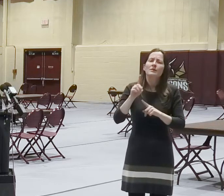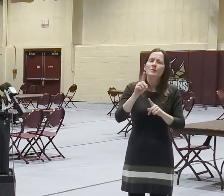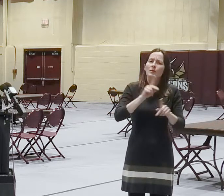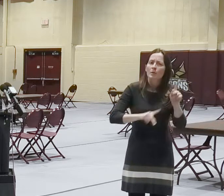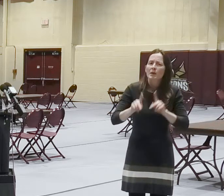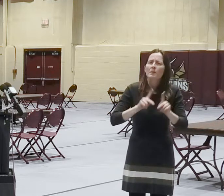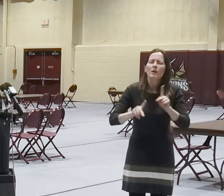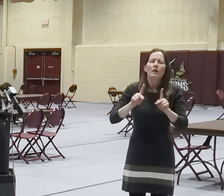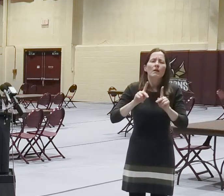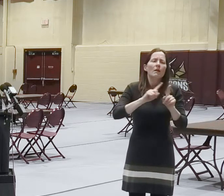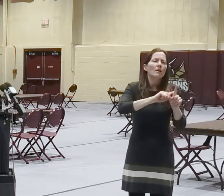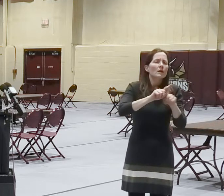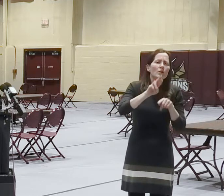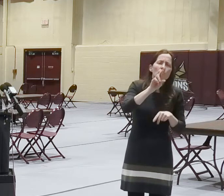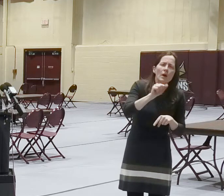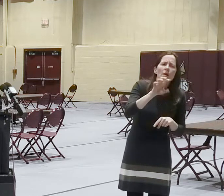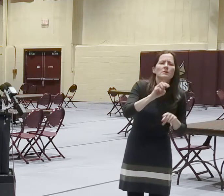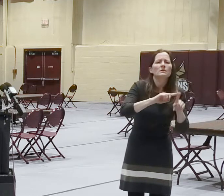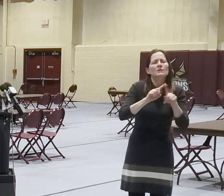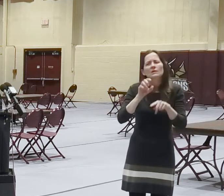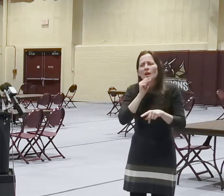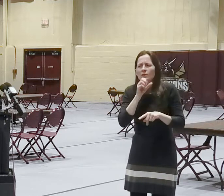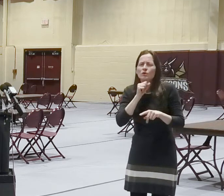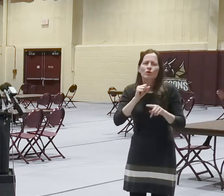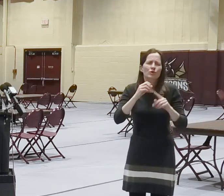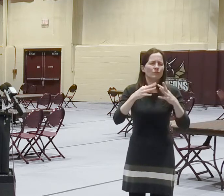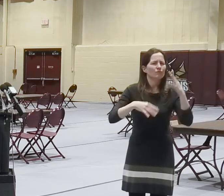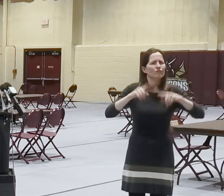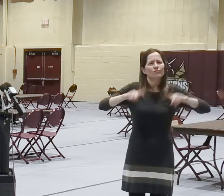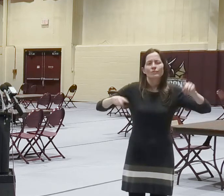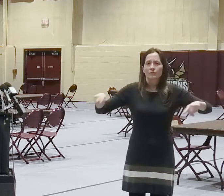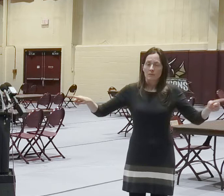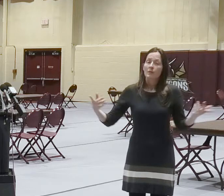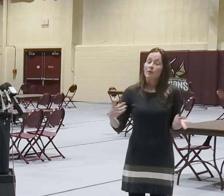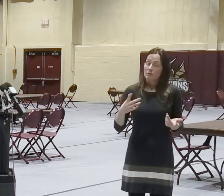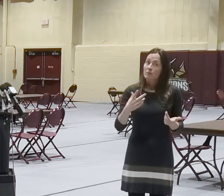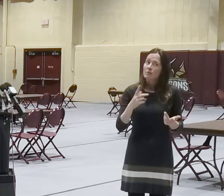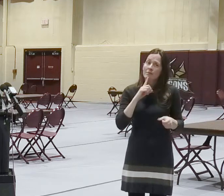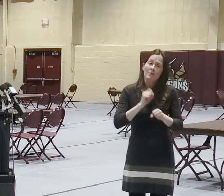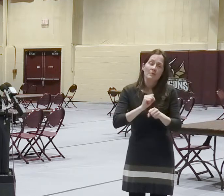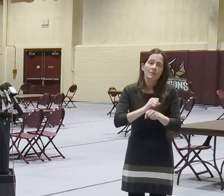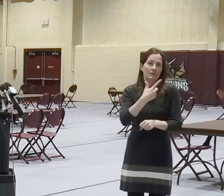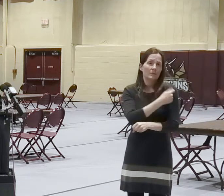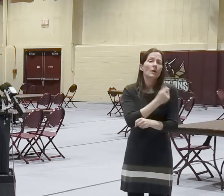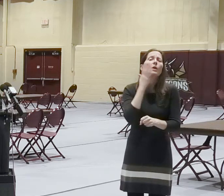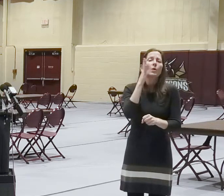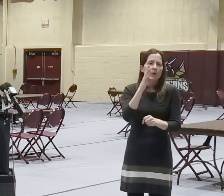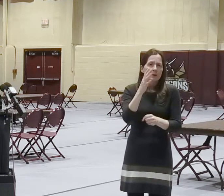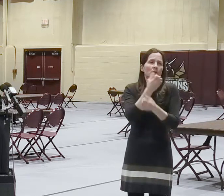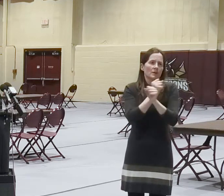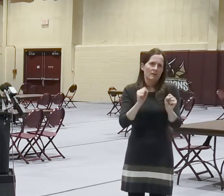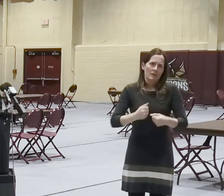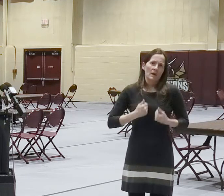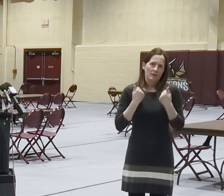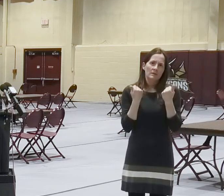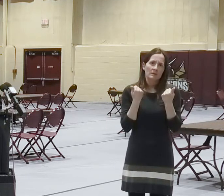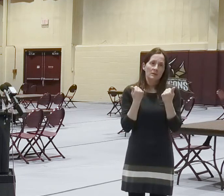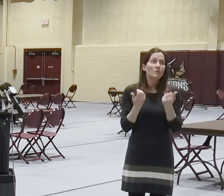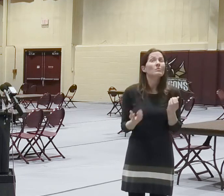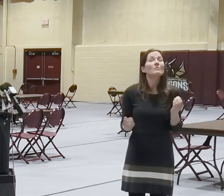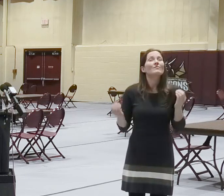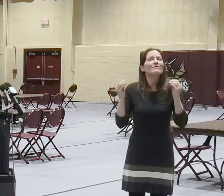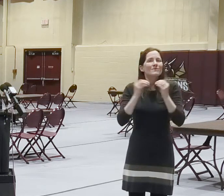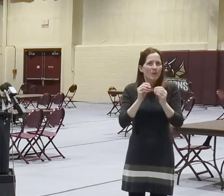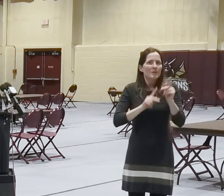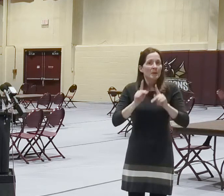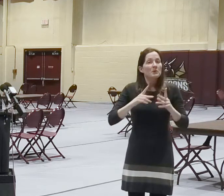rigorous process. Vaccine will help save lives. The more people who are vaccinated, the closer